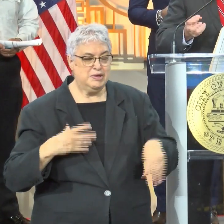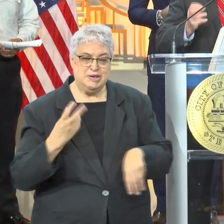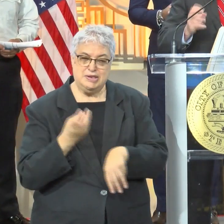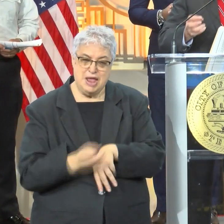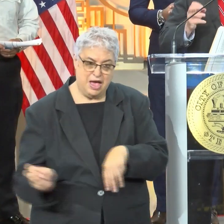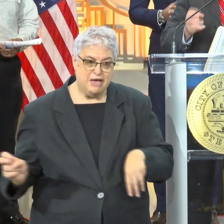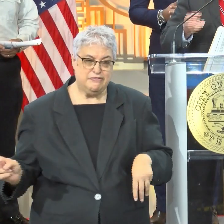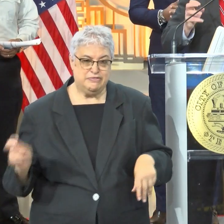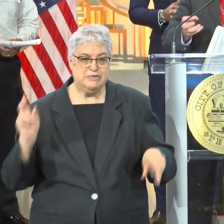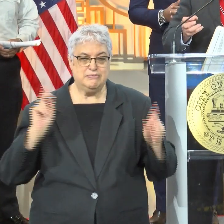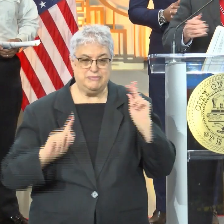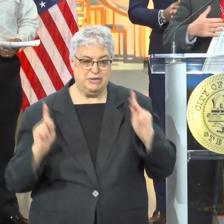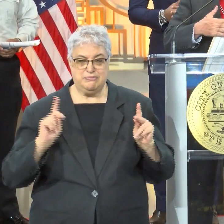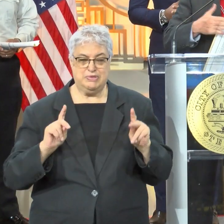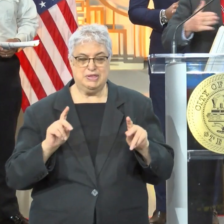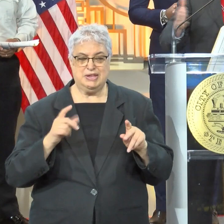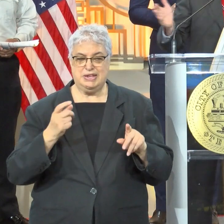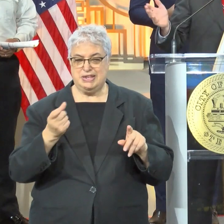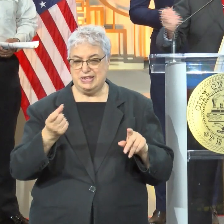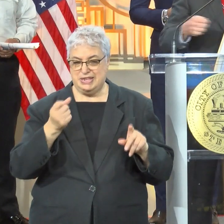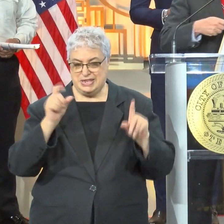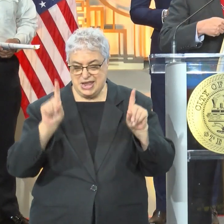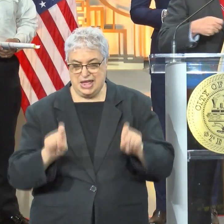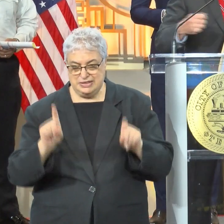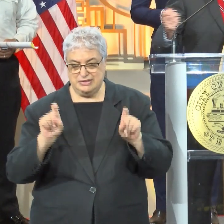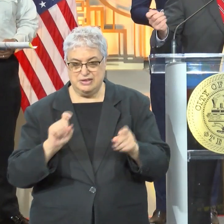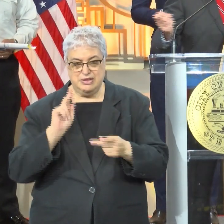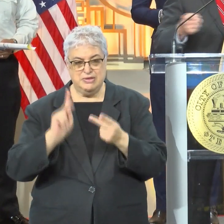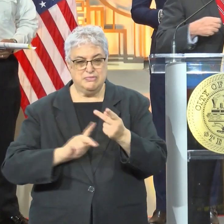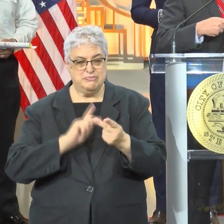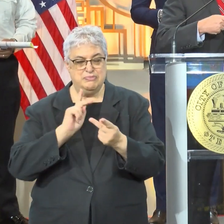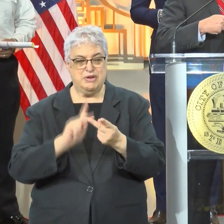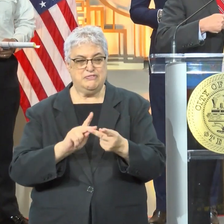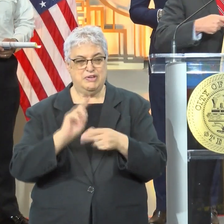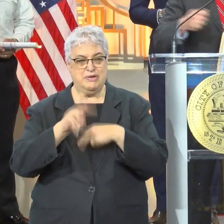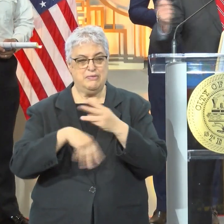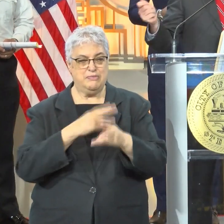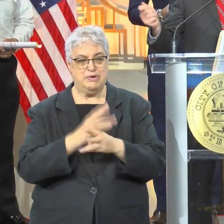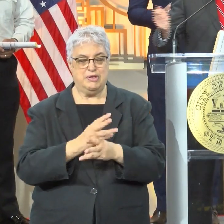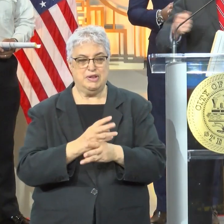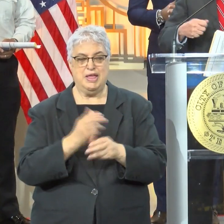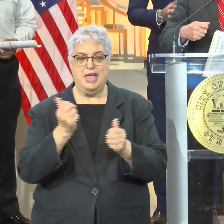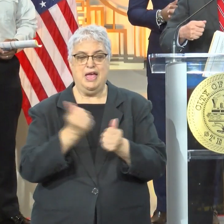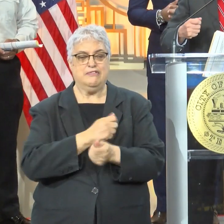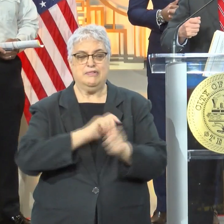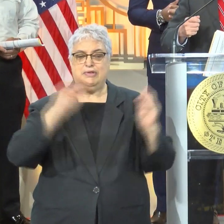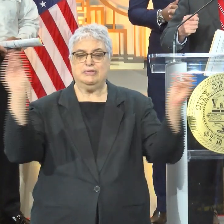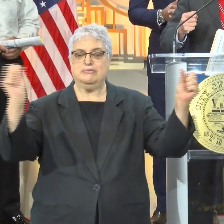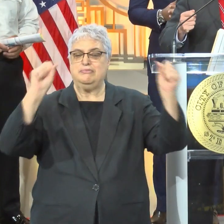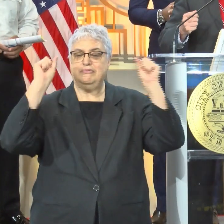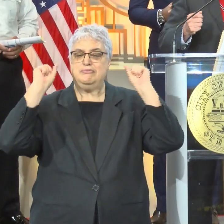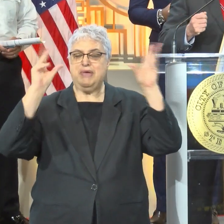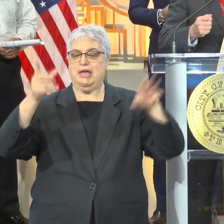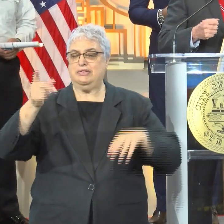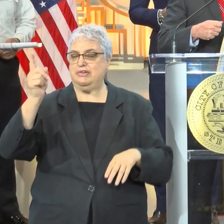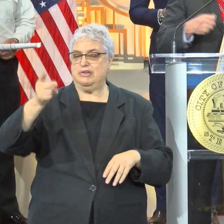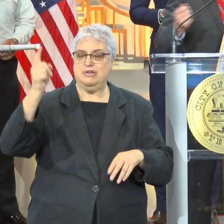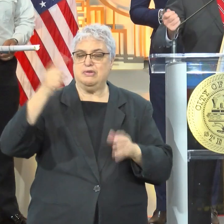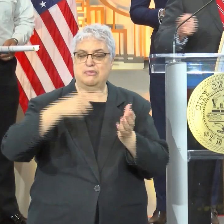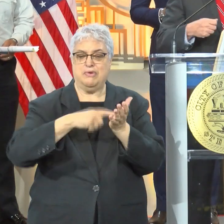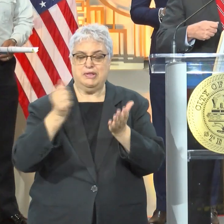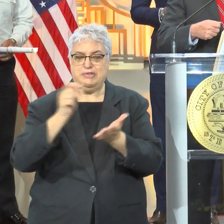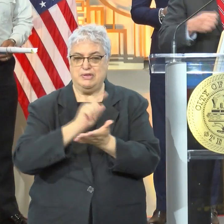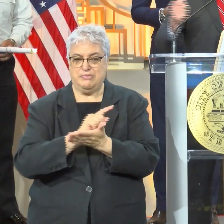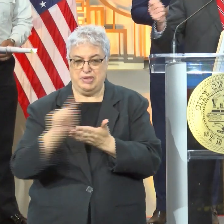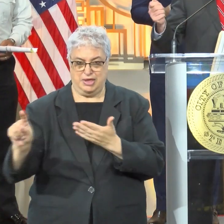we really want people to go out and get tested. In a perfect world, with a magic wand, I would have everybody in the city of Houston tested once a week. And if we could